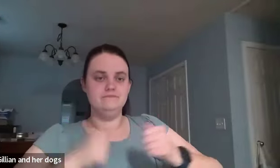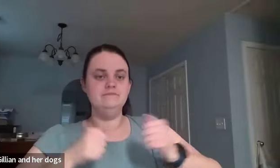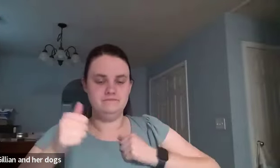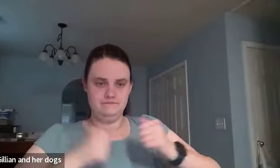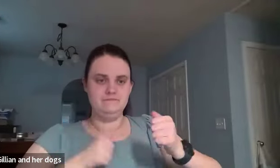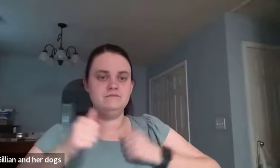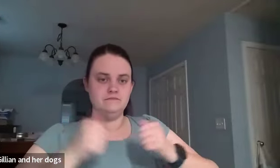Mm-hmm.